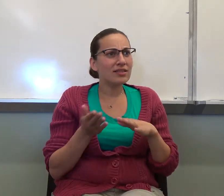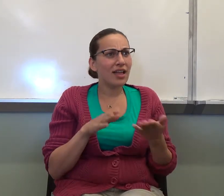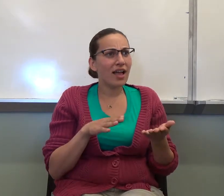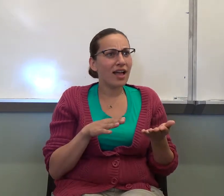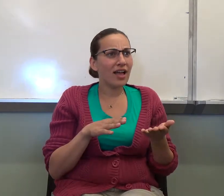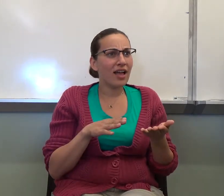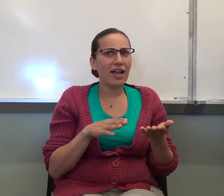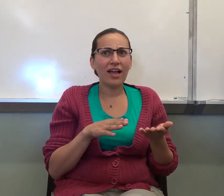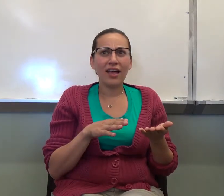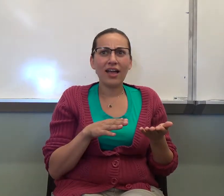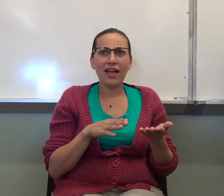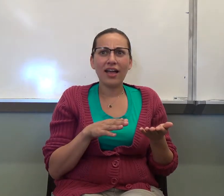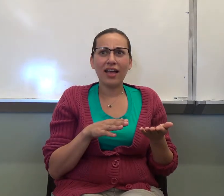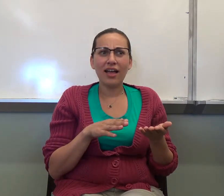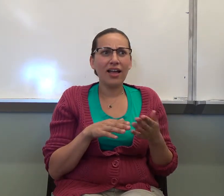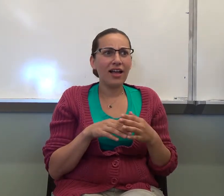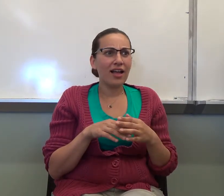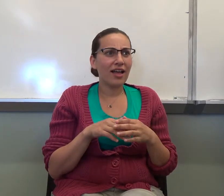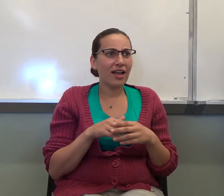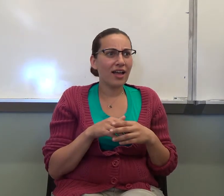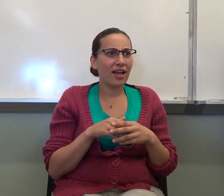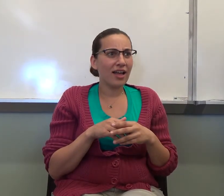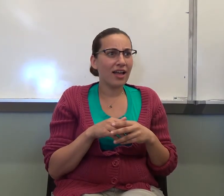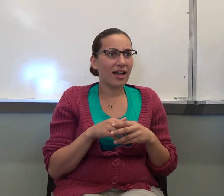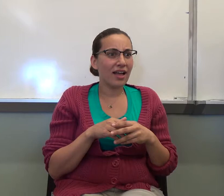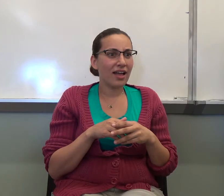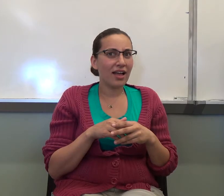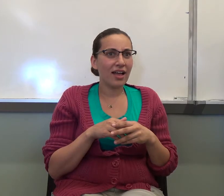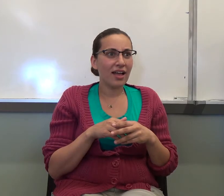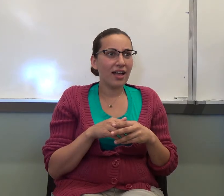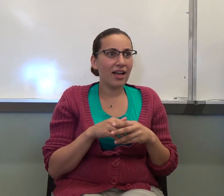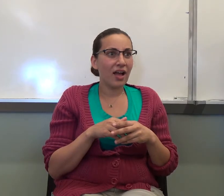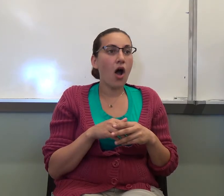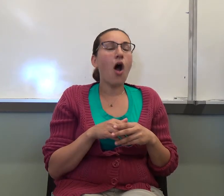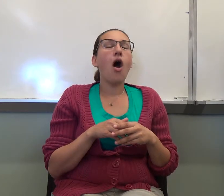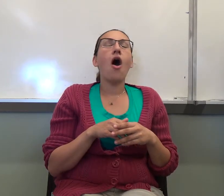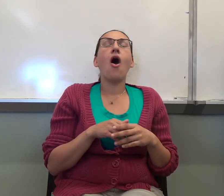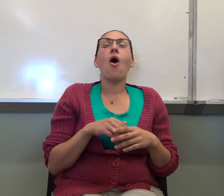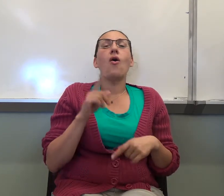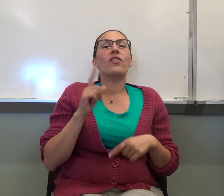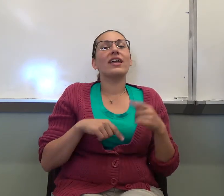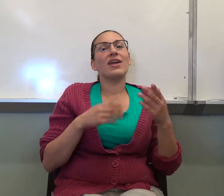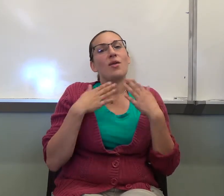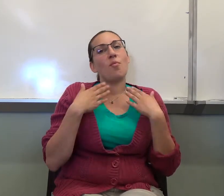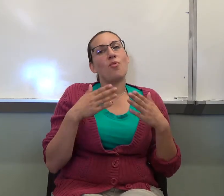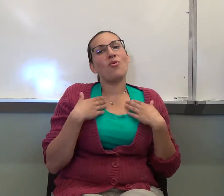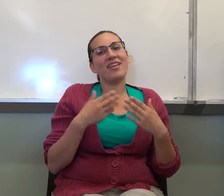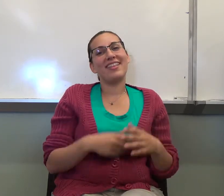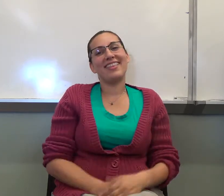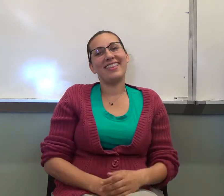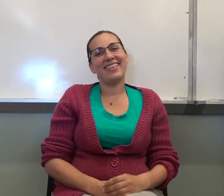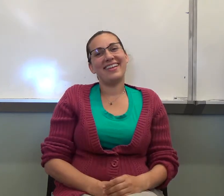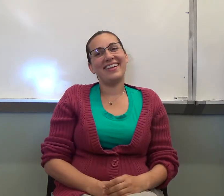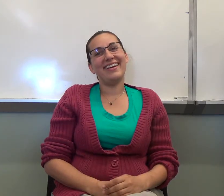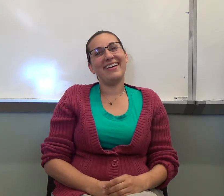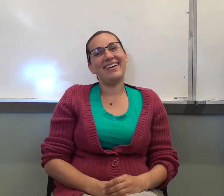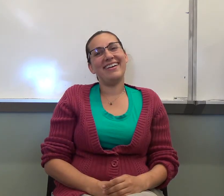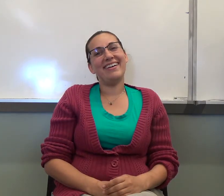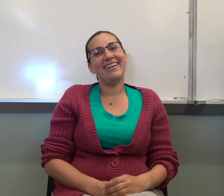yeah, those are like terms. Has nothing to do with the coefficient, this number that's multiplying the unknown, nothing to do with that. It